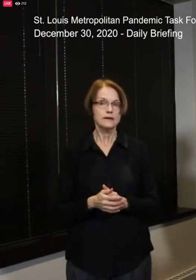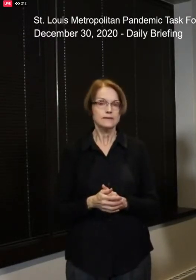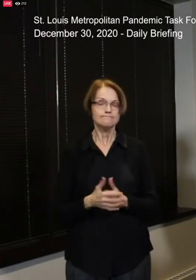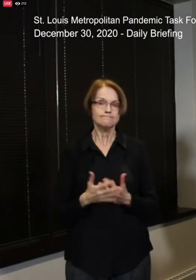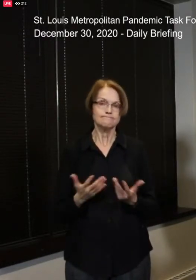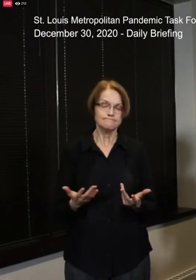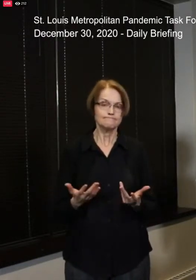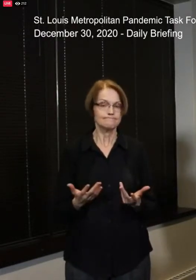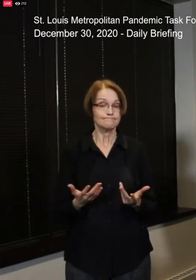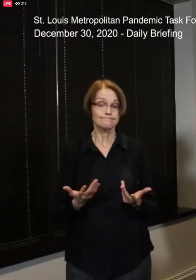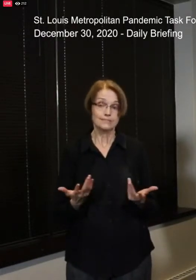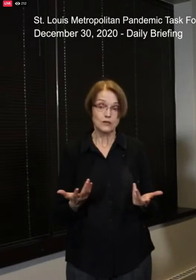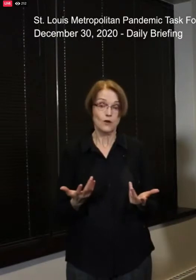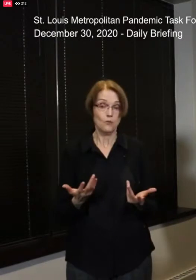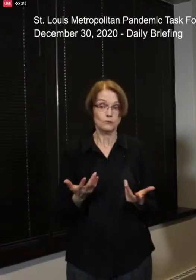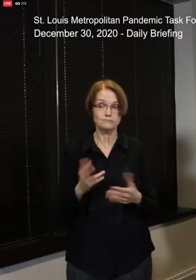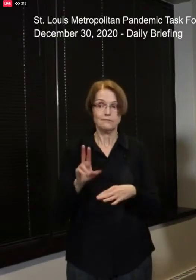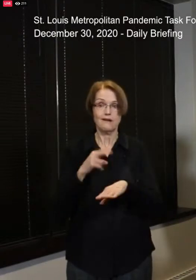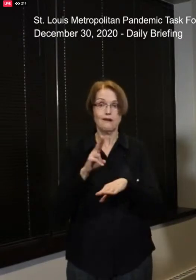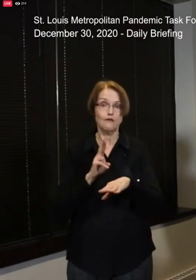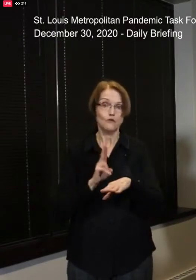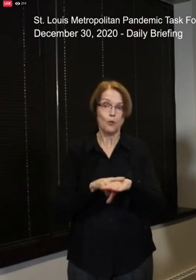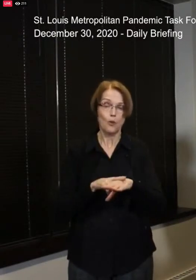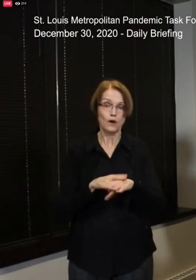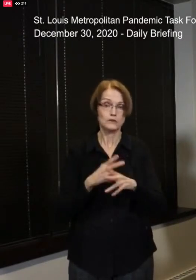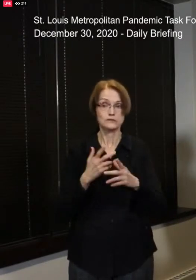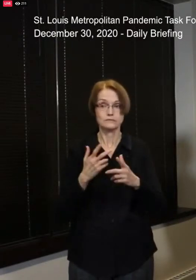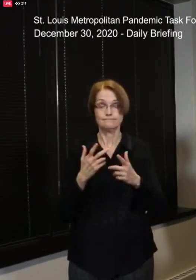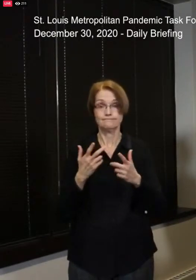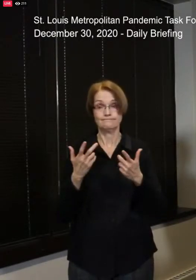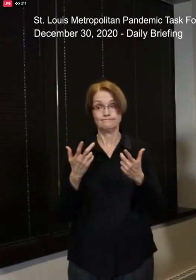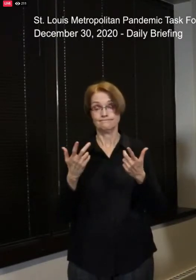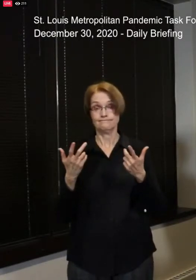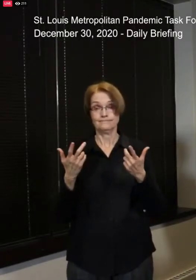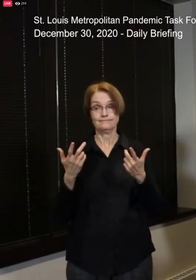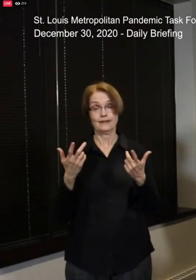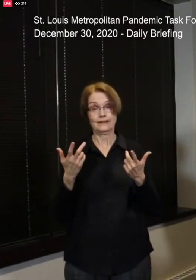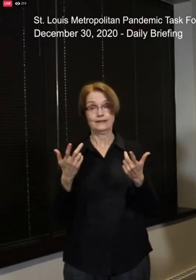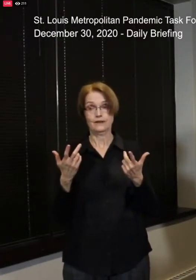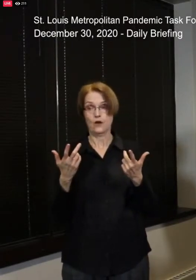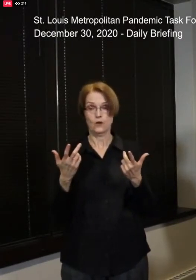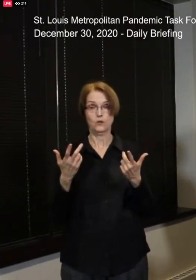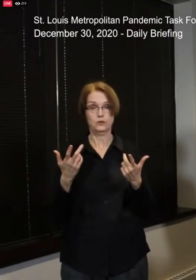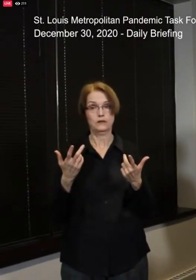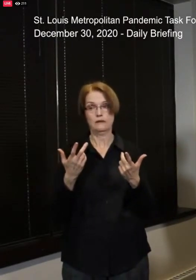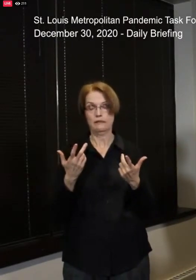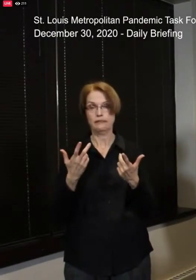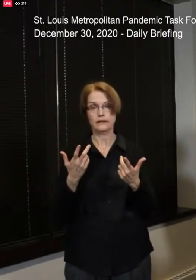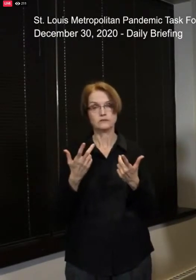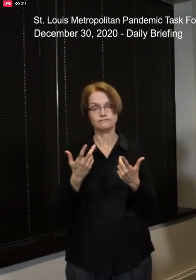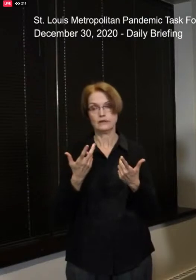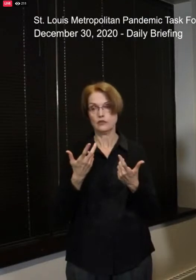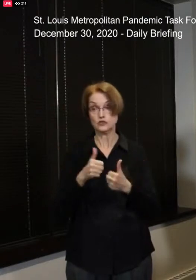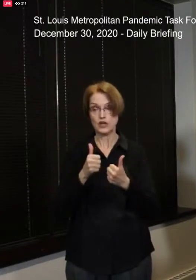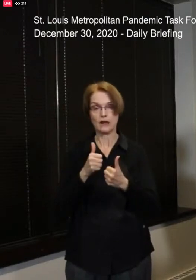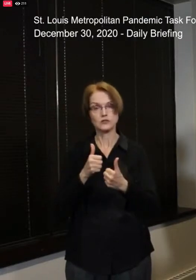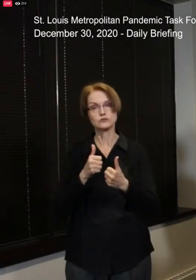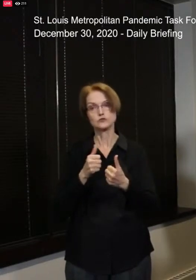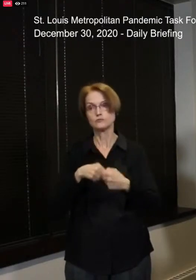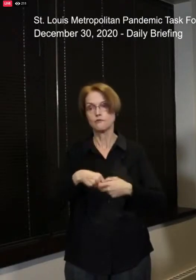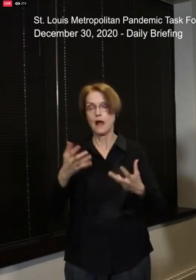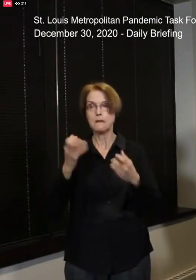It's as you would expect with this large vaccination campaign ongoing. There's going to be hiccups